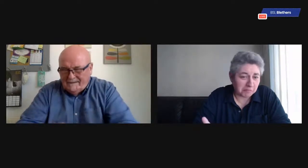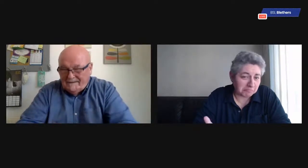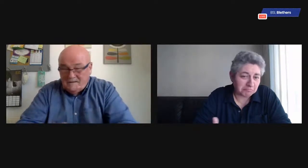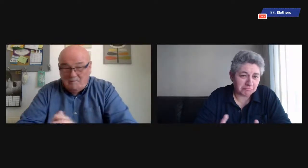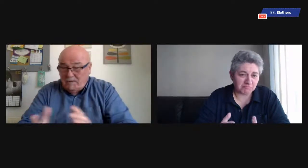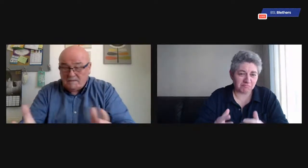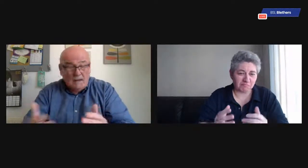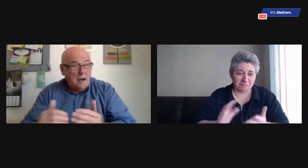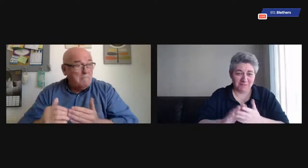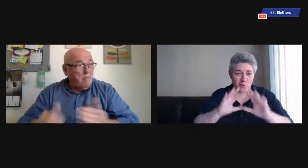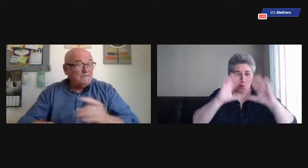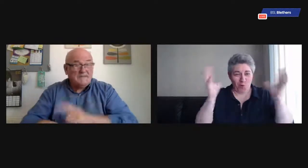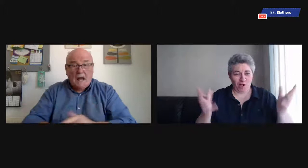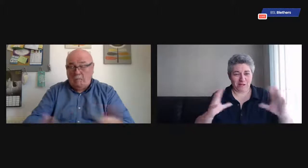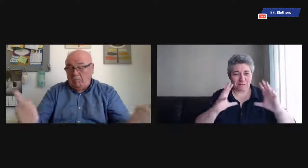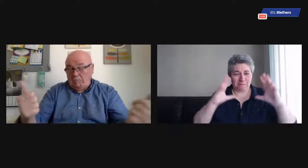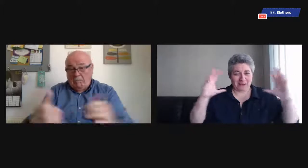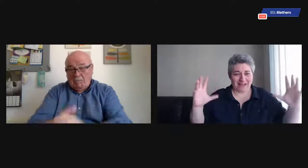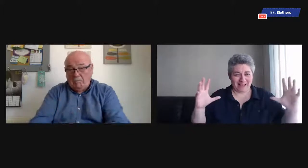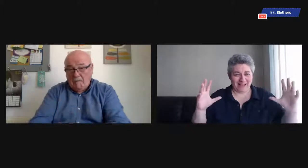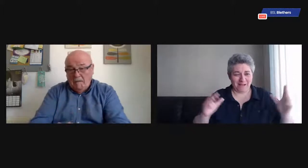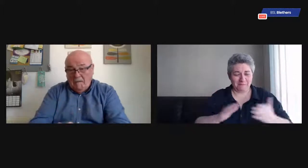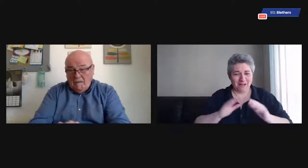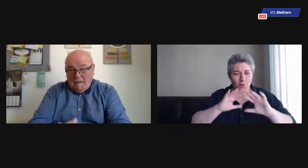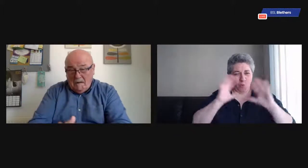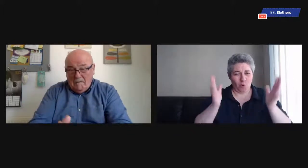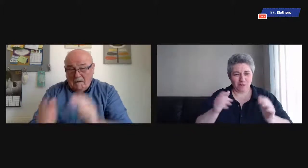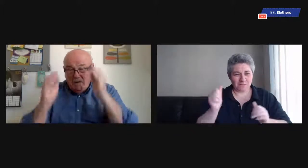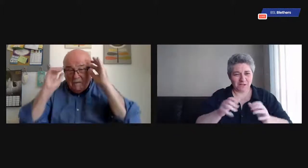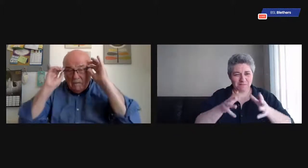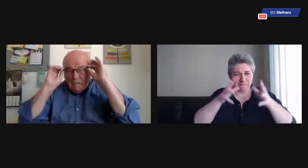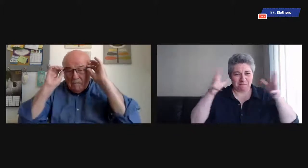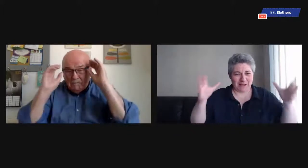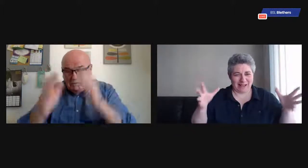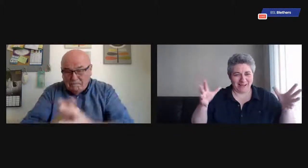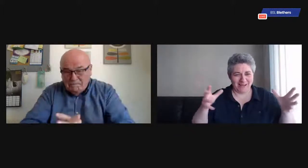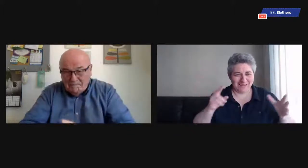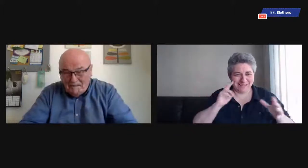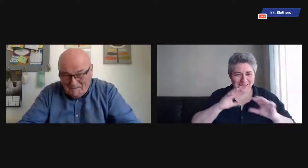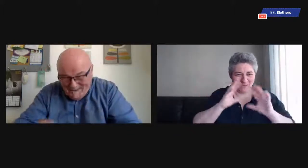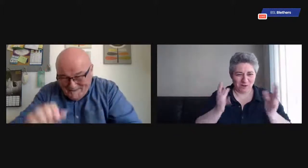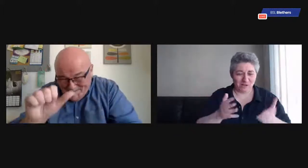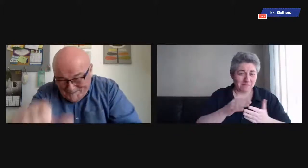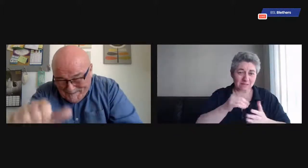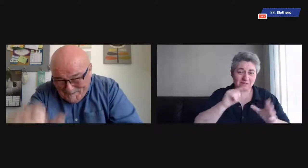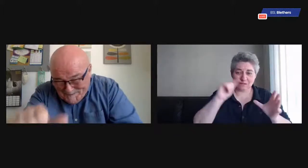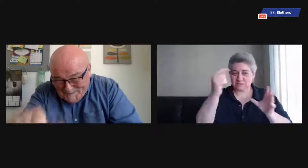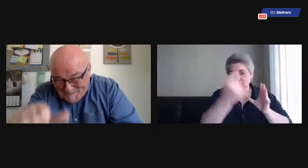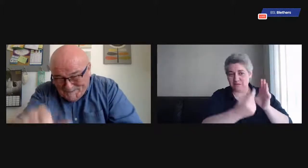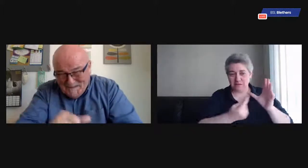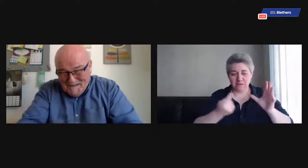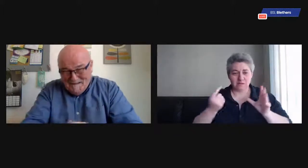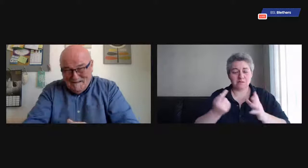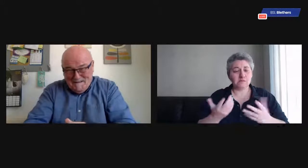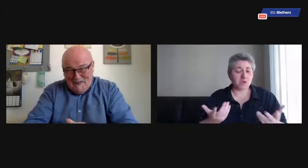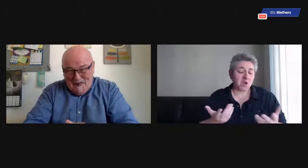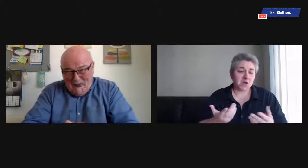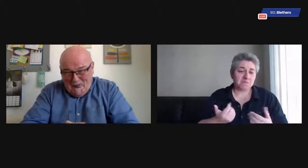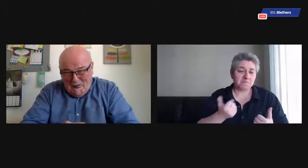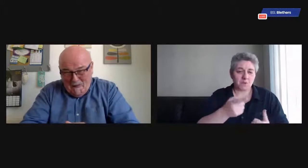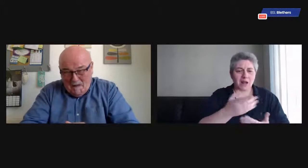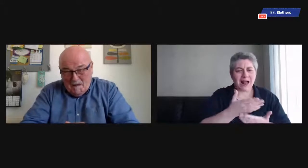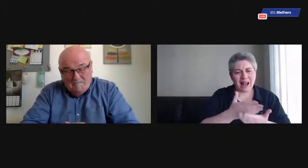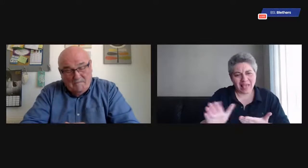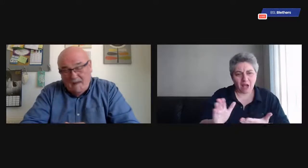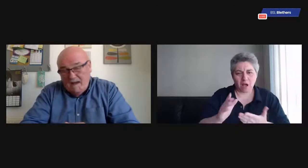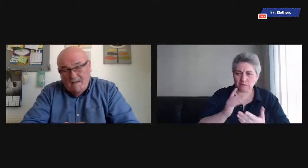fine. It went smoothly. But most of the time, you just sort of go on with it. Maybe the deaf world's bigger than we think. Maybe it